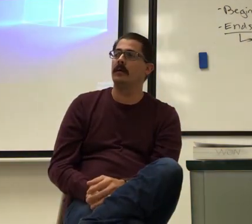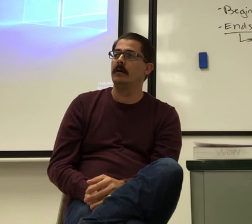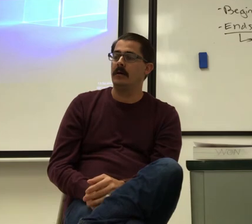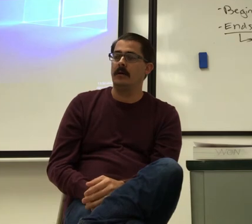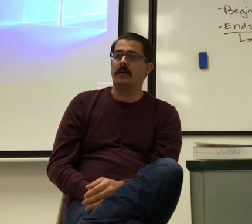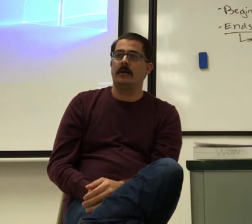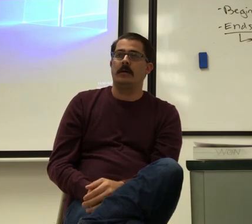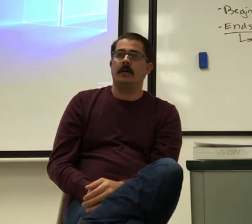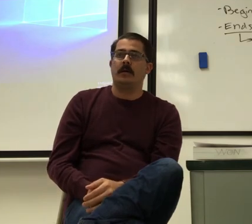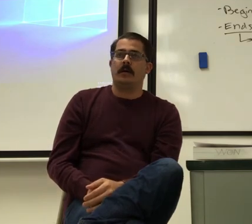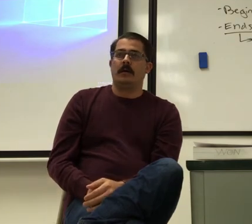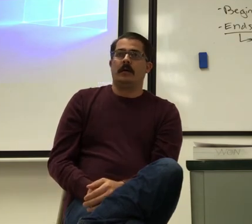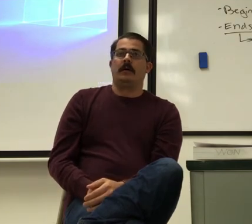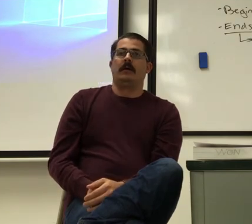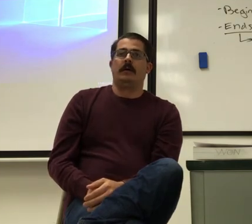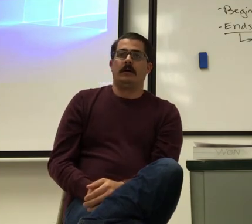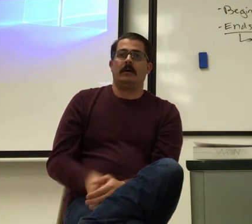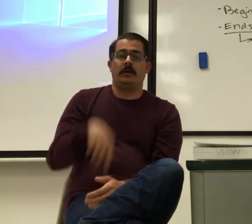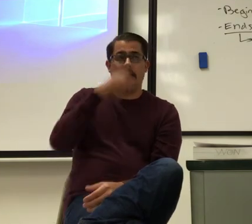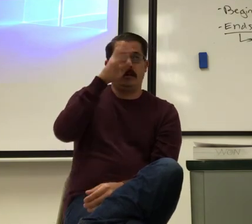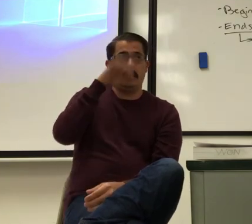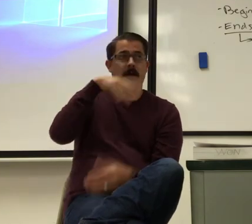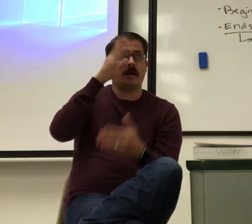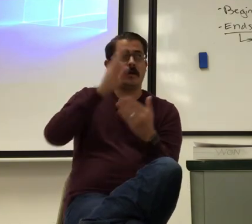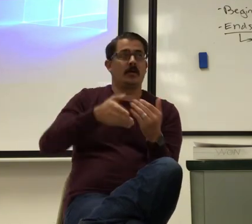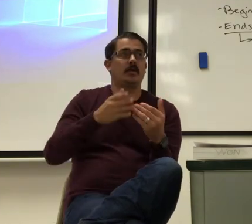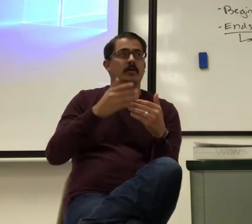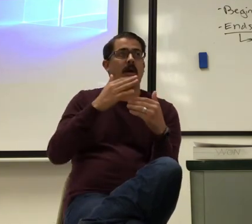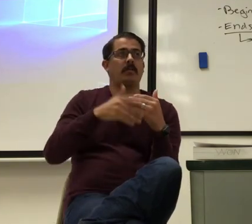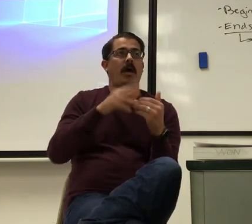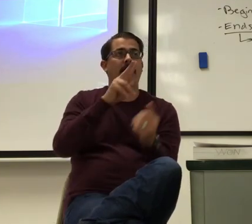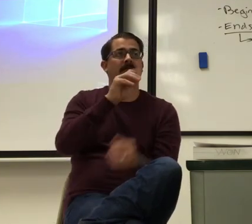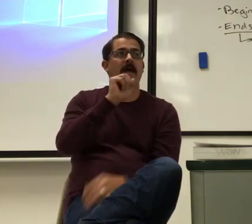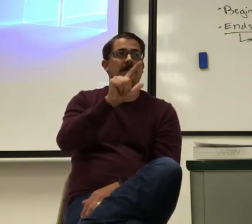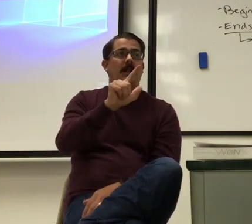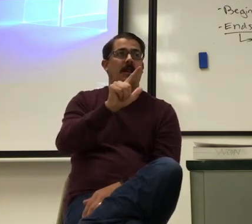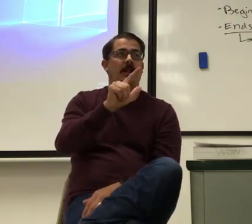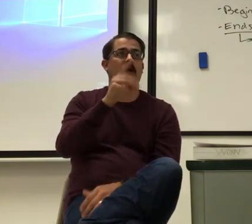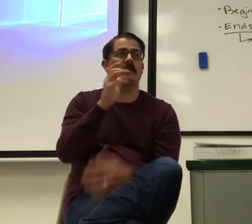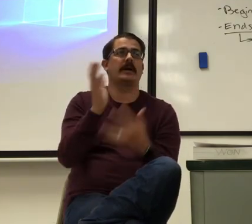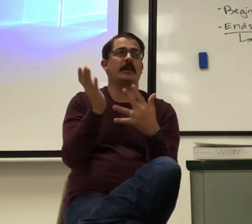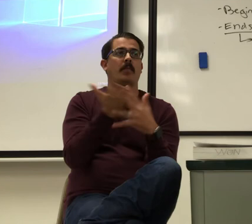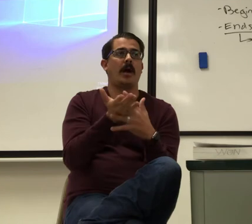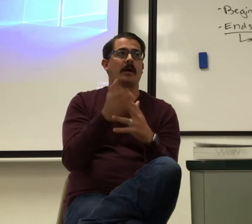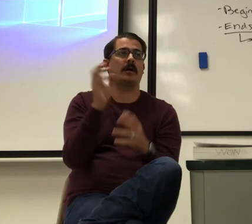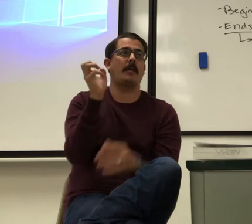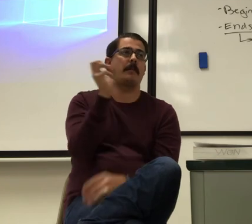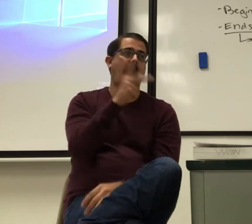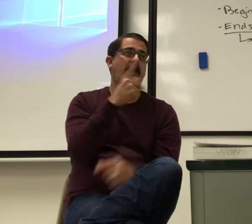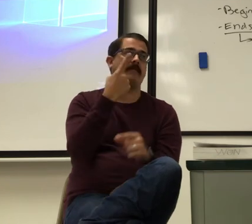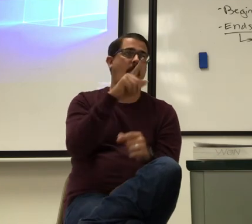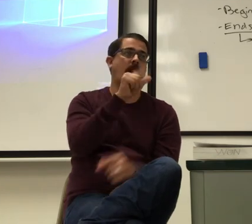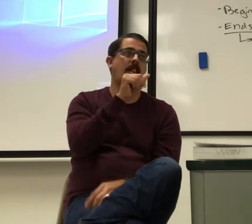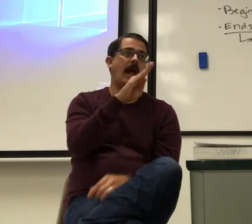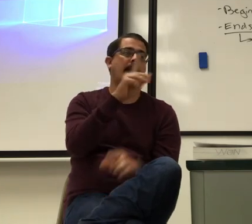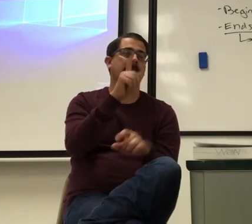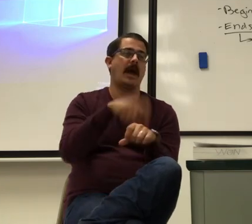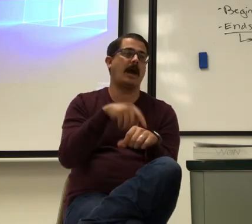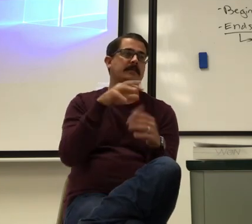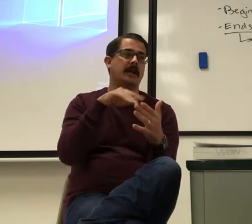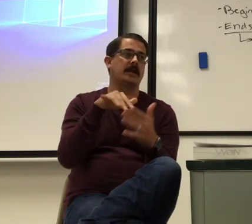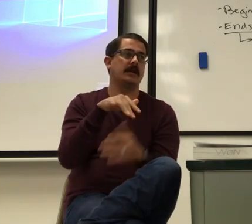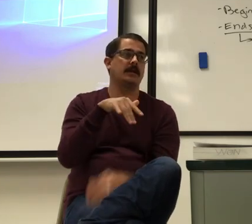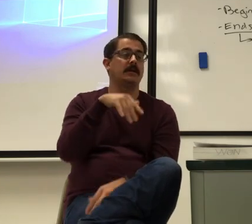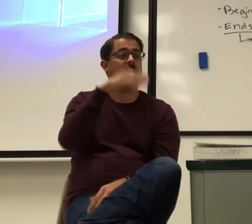All right, that concludes blood vessels. I want to take a break, come back, have lab time. Note